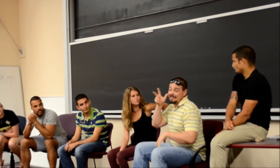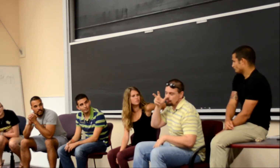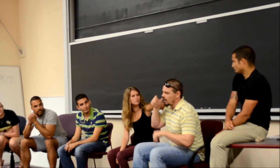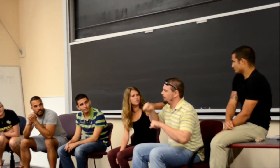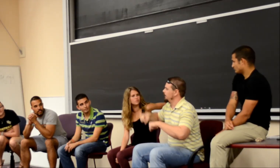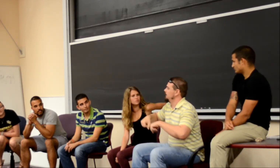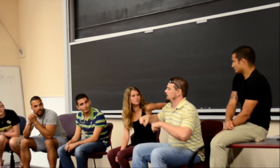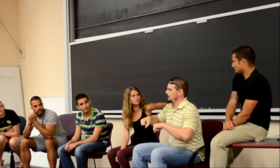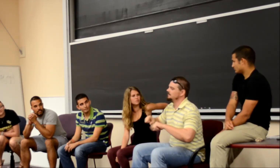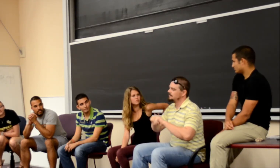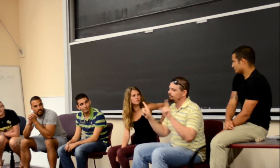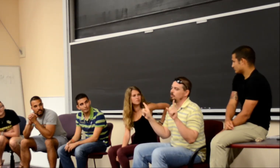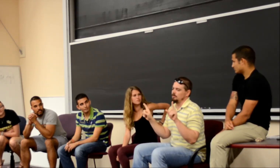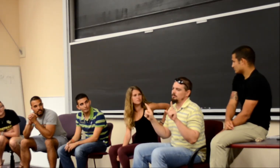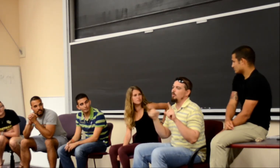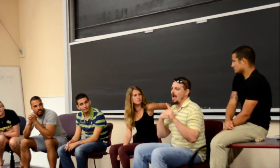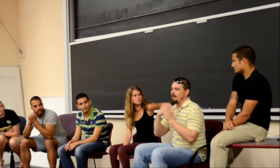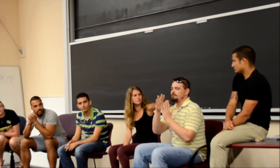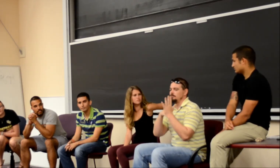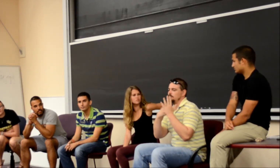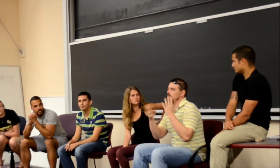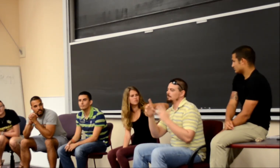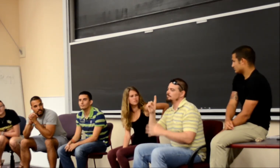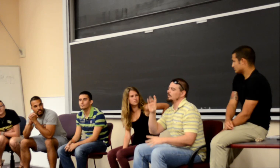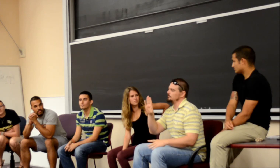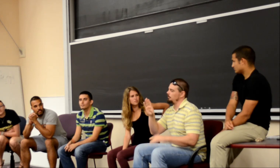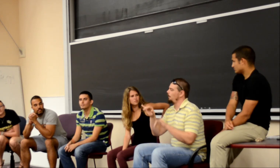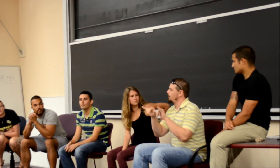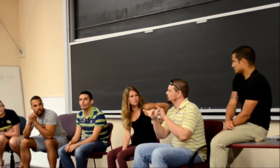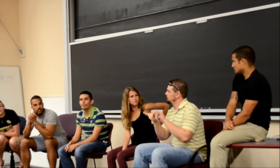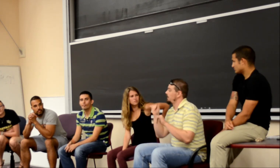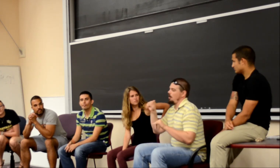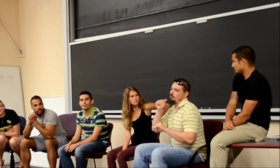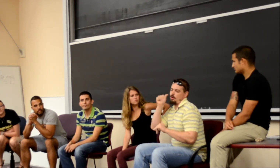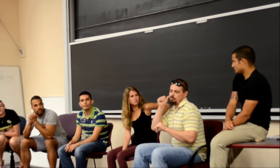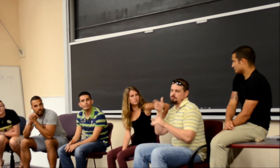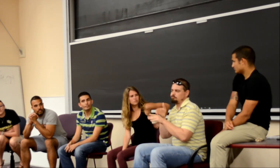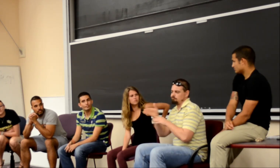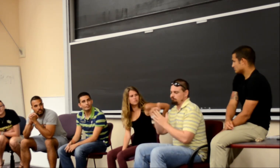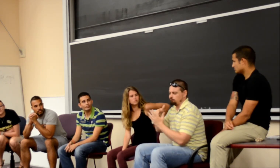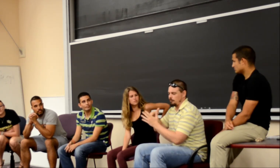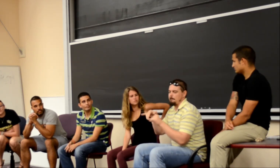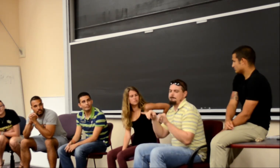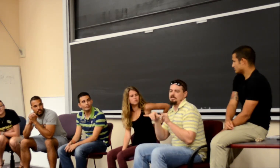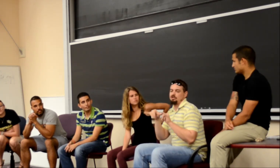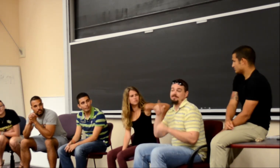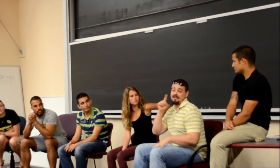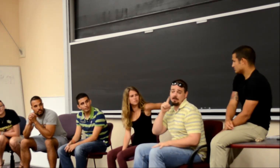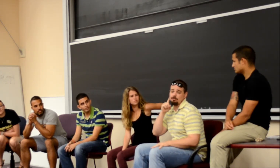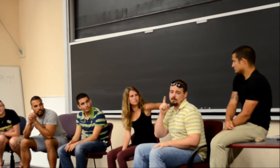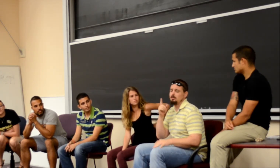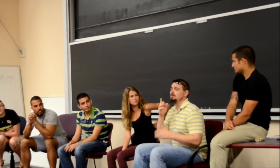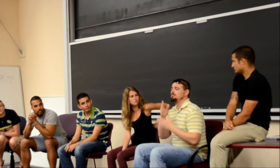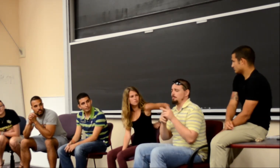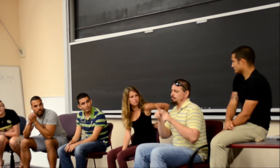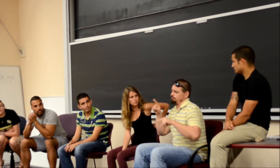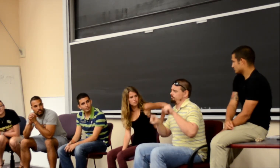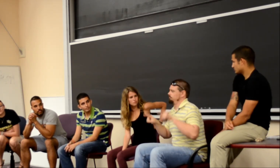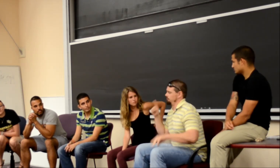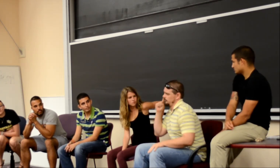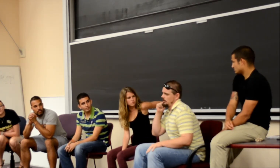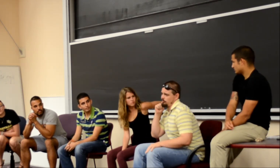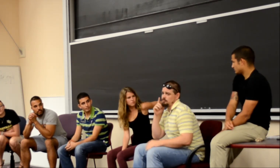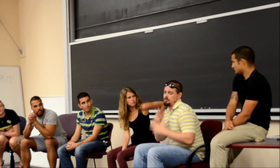realize that the hearing ability of deaf people are different. It's measured in decibels. And there's a